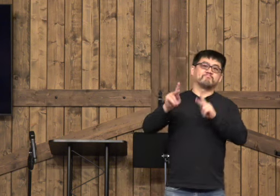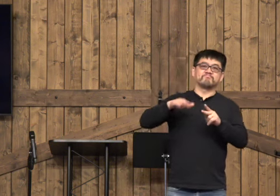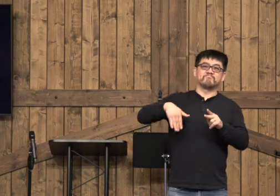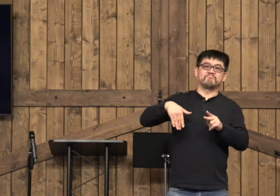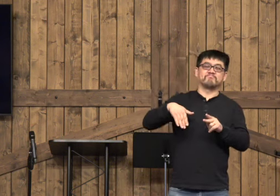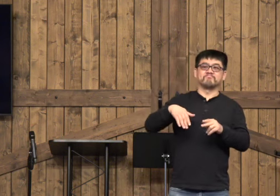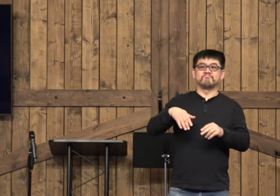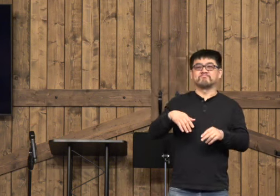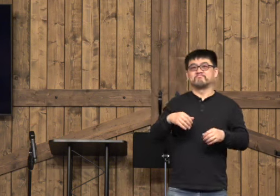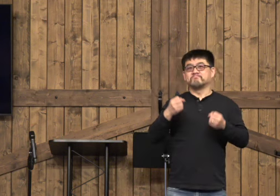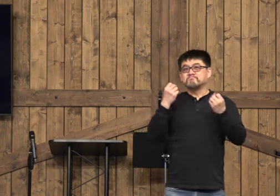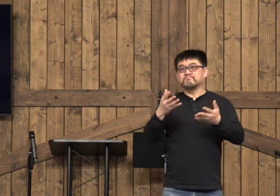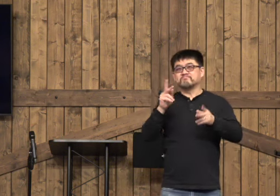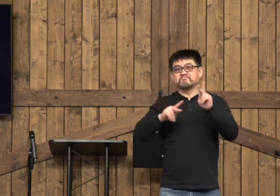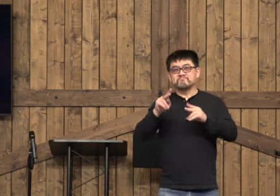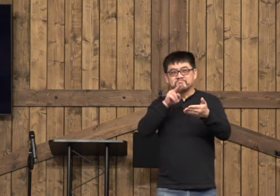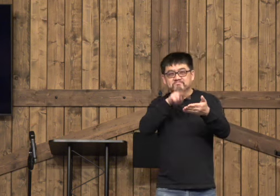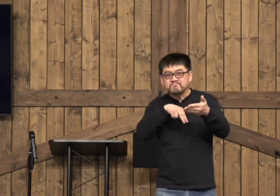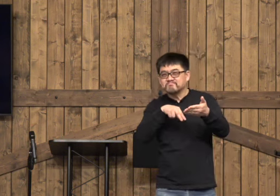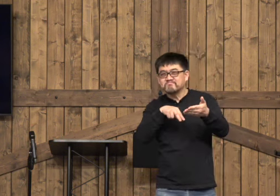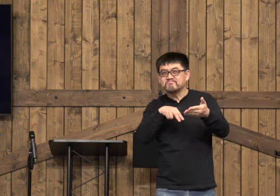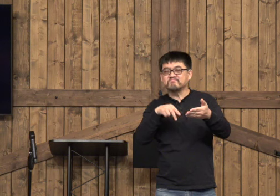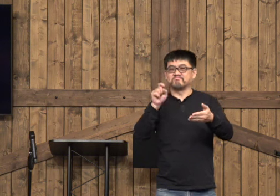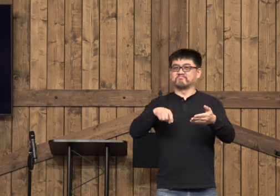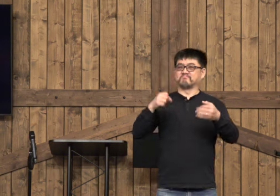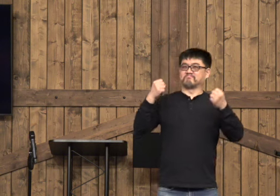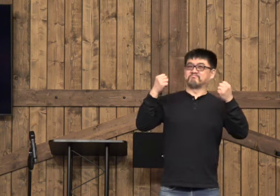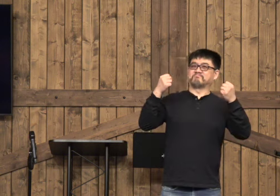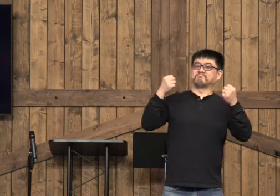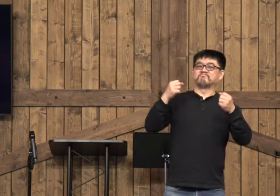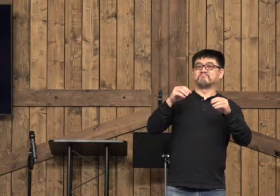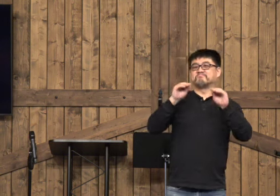think about all the people who didn't know Christ they ever read the scriptures